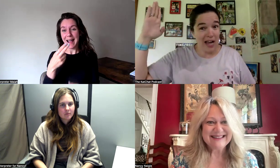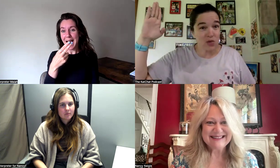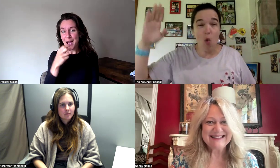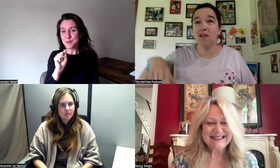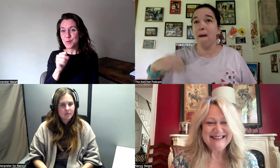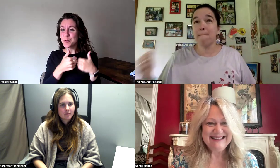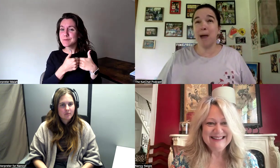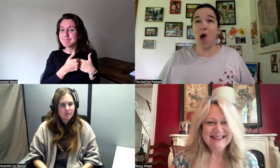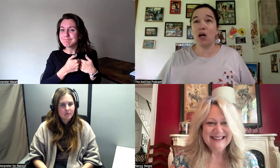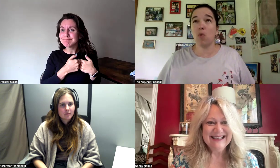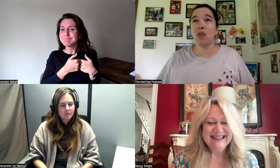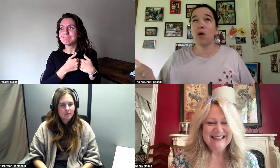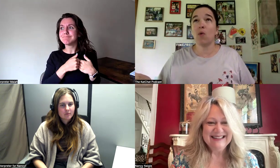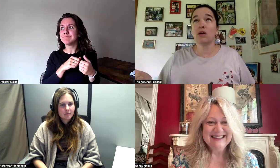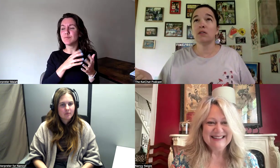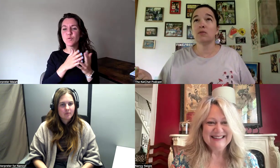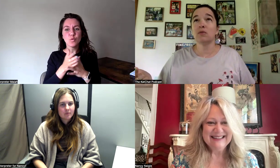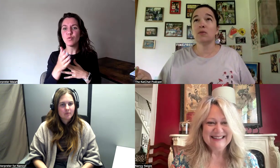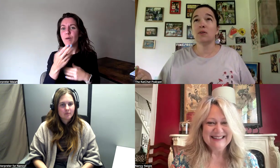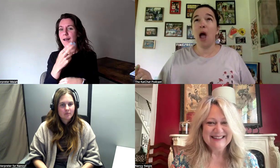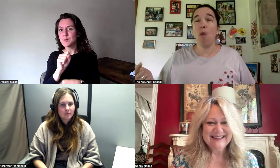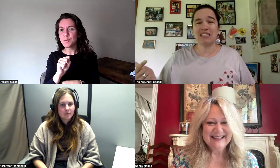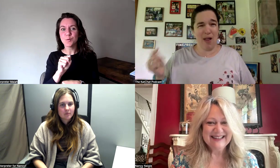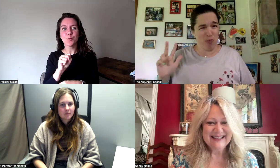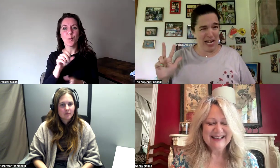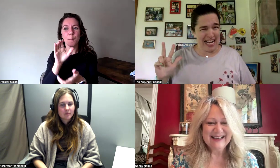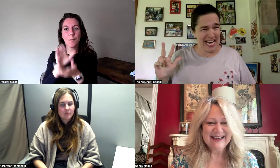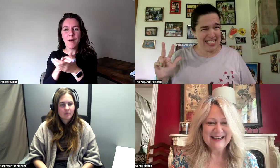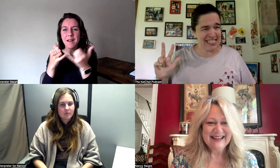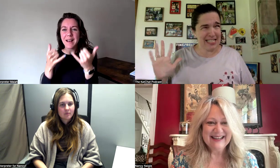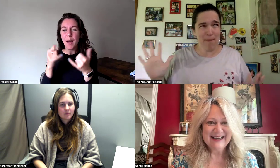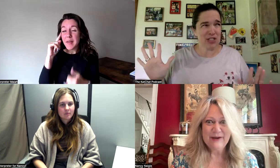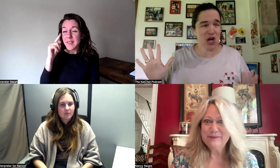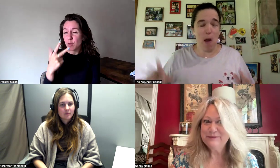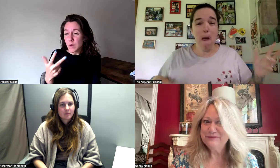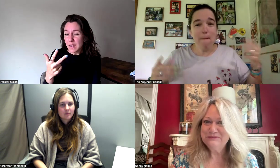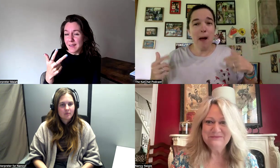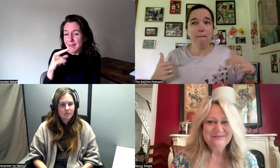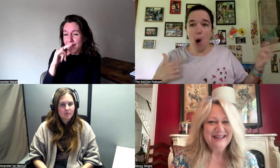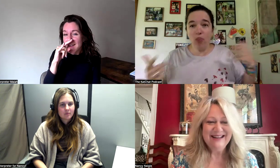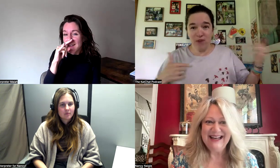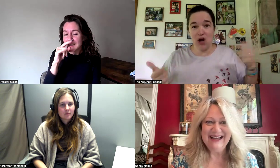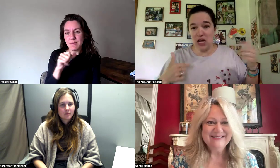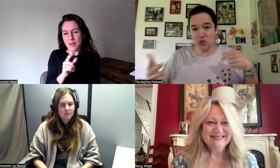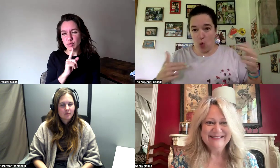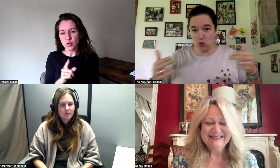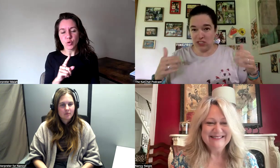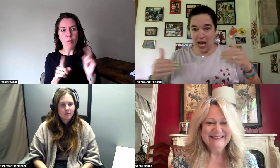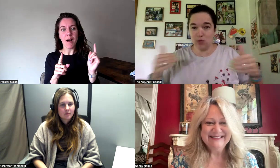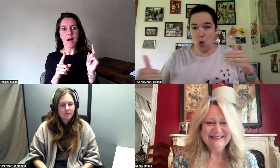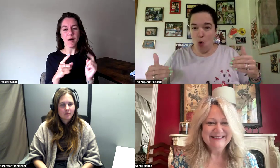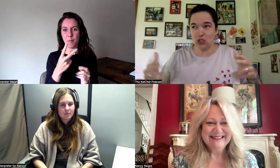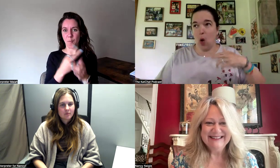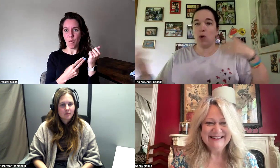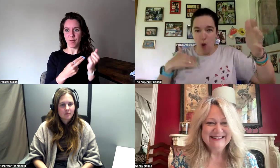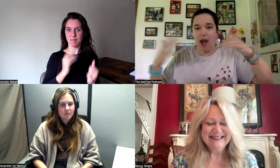the whole high school, married with I want to say three kids. I'm not sure, but both of our kids go to the